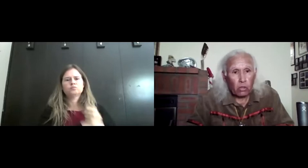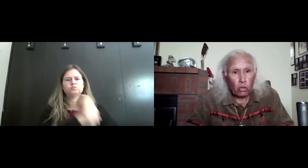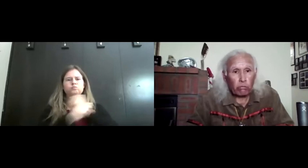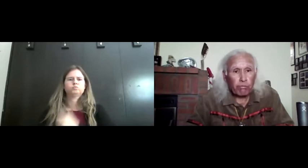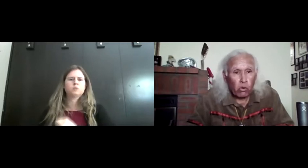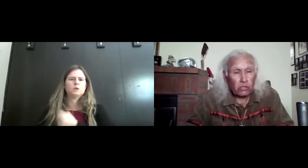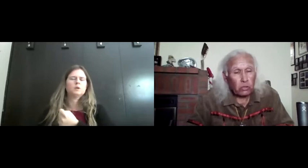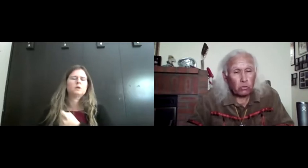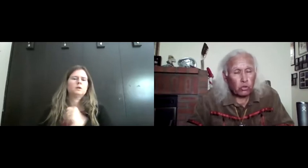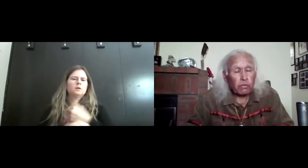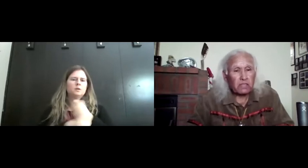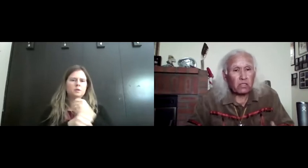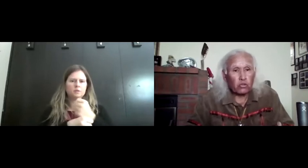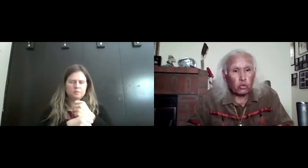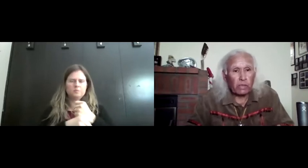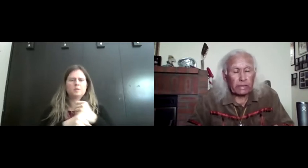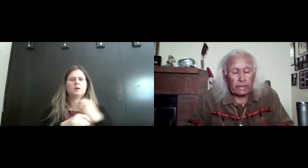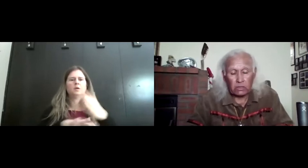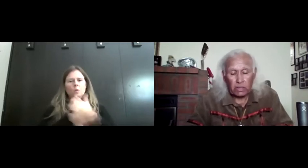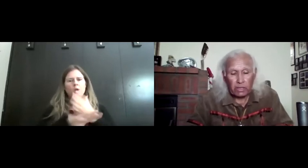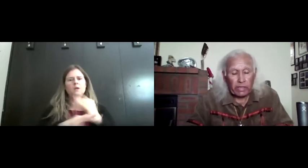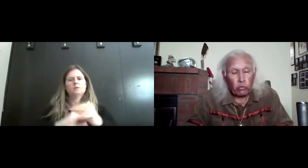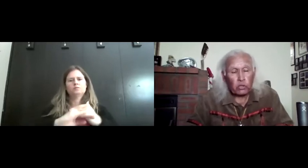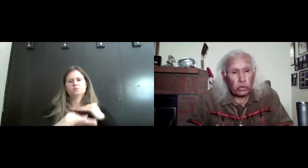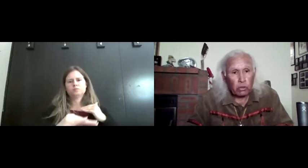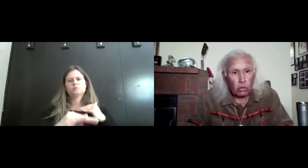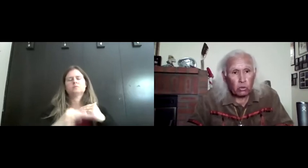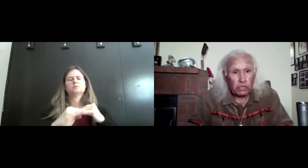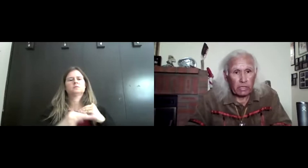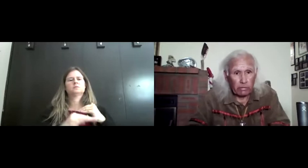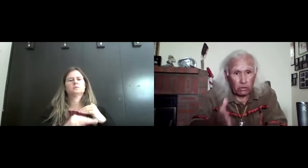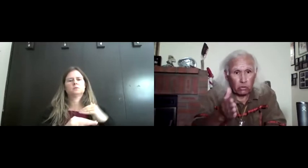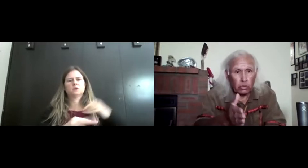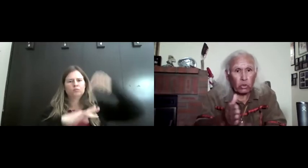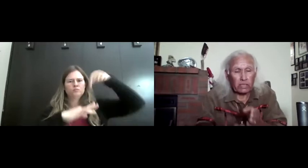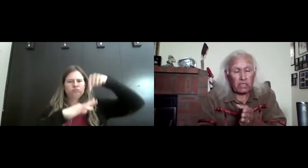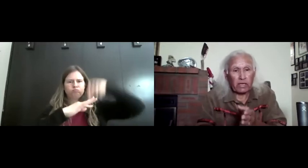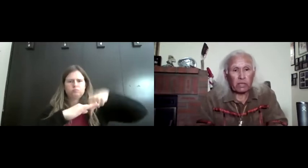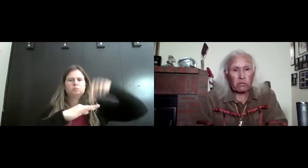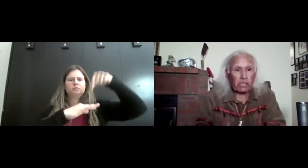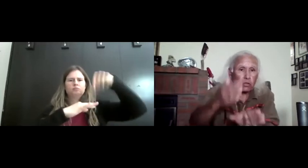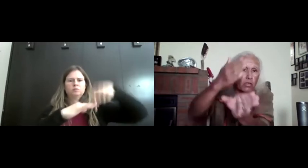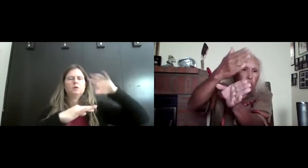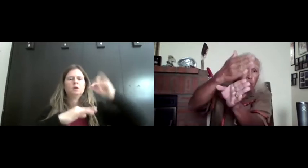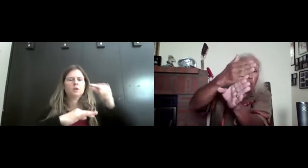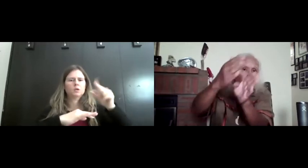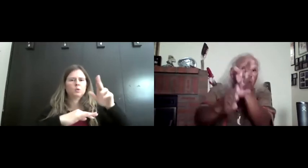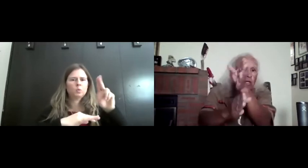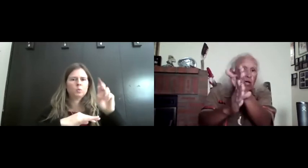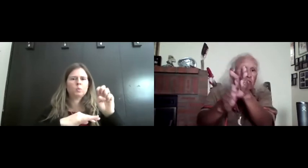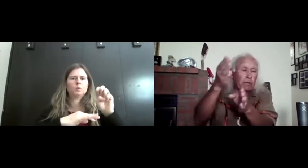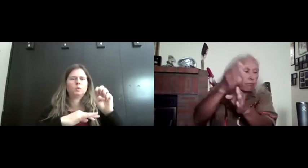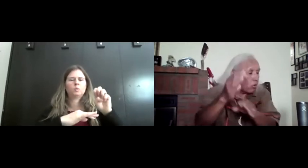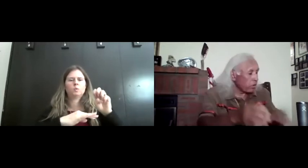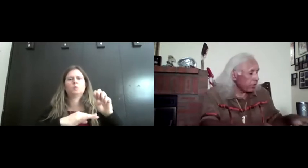make our own boards, our own 2x6, 2x8s, and we would drill holes in them and glue and tie them together, putting board